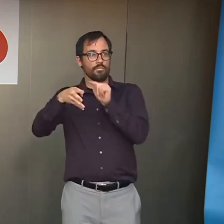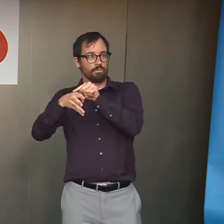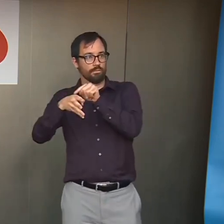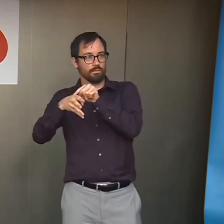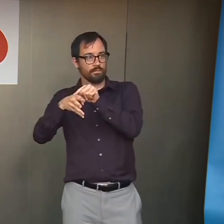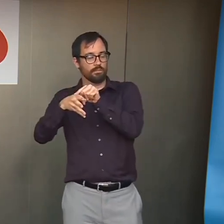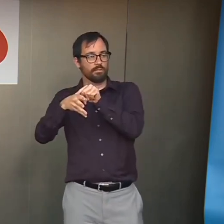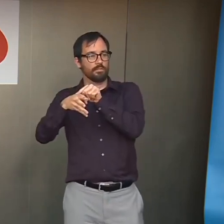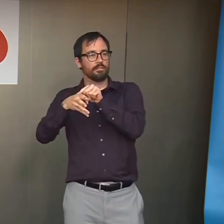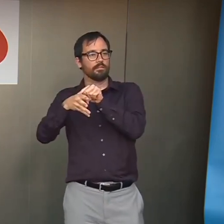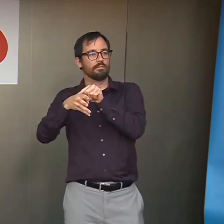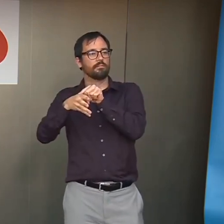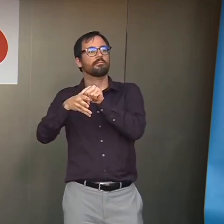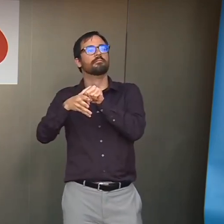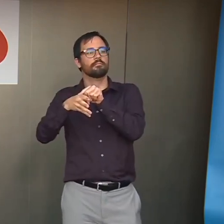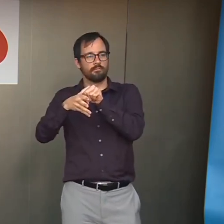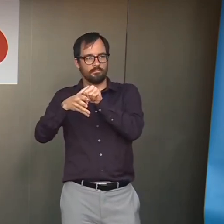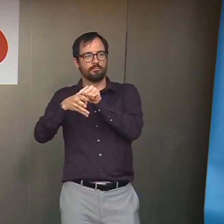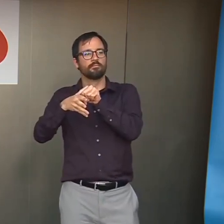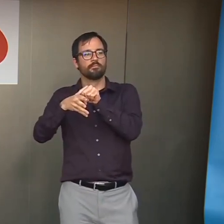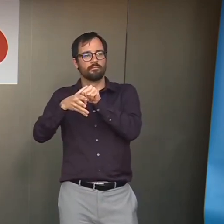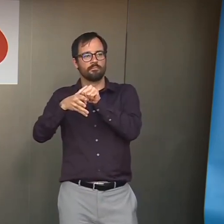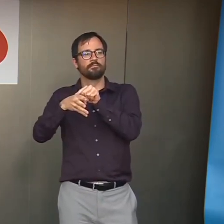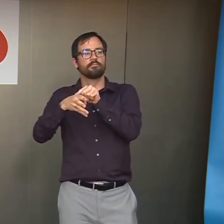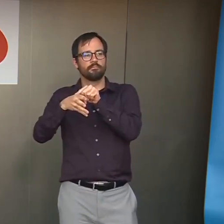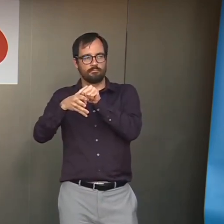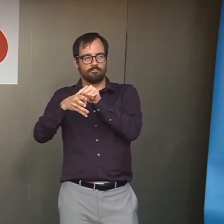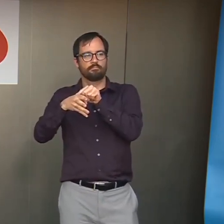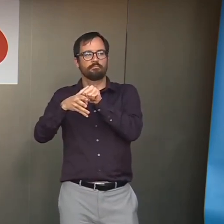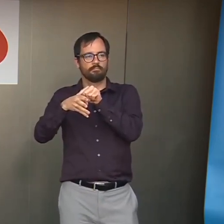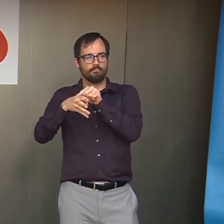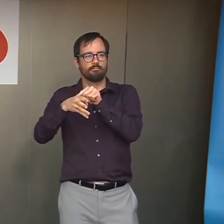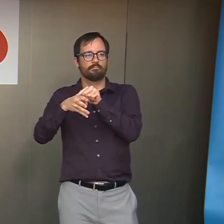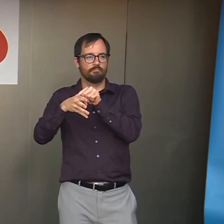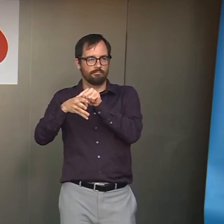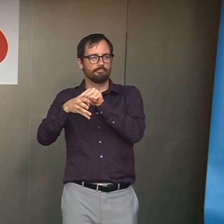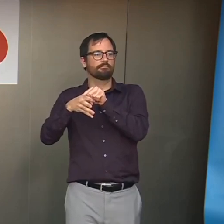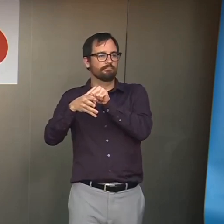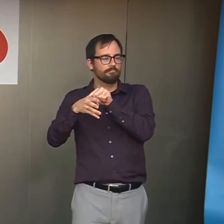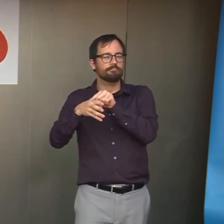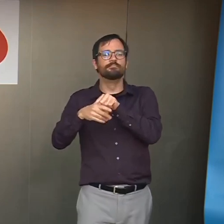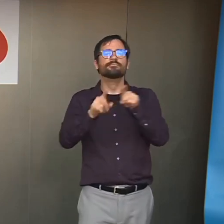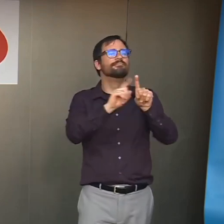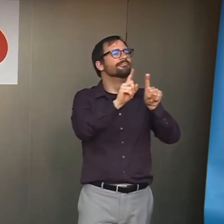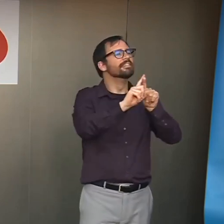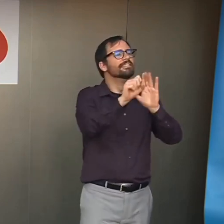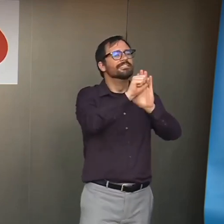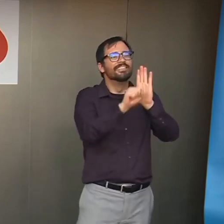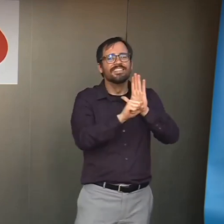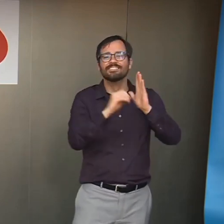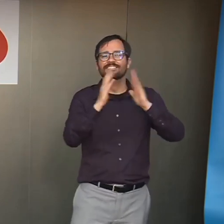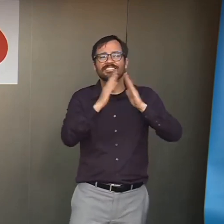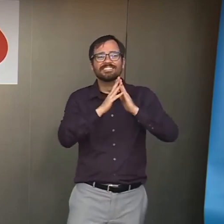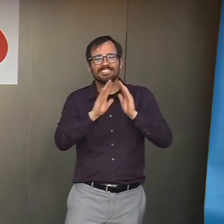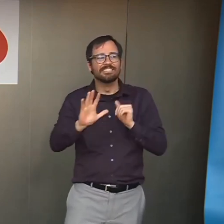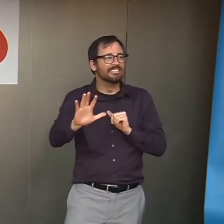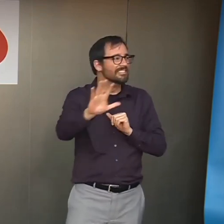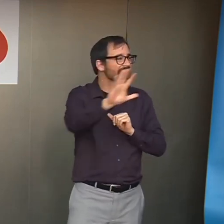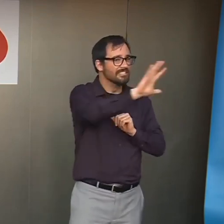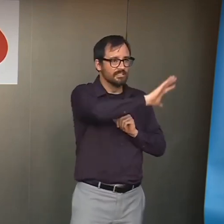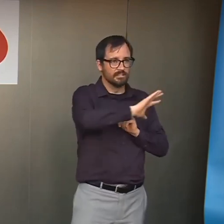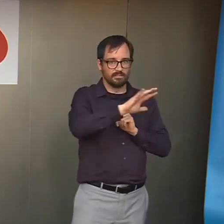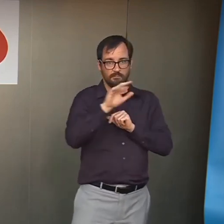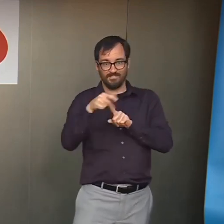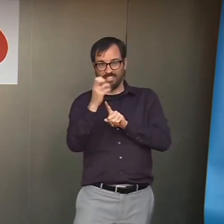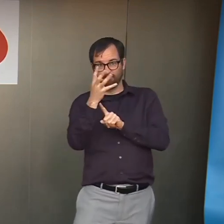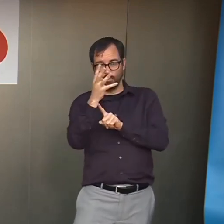country. I spoke with the speaker extensively over the week, and in fact, talked to her almost hourly. But our plan is to go forward, to come to the aid of